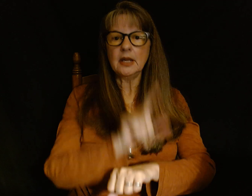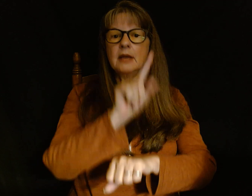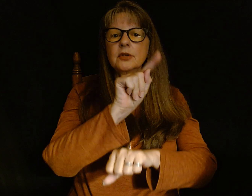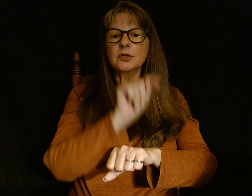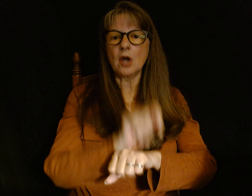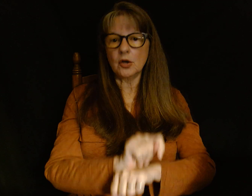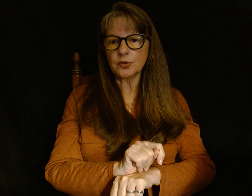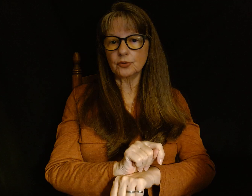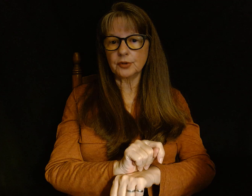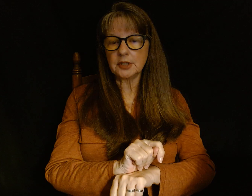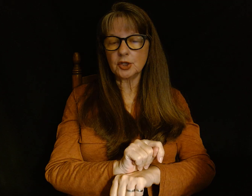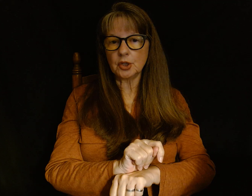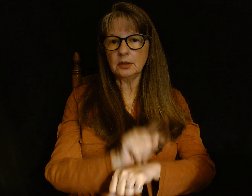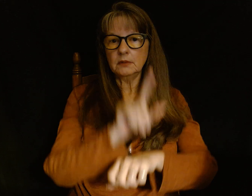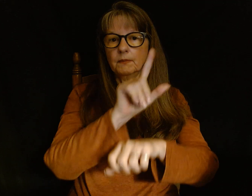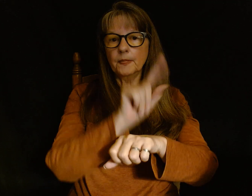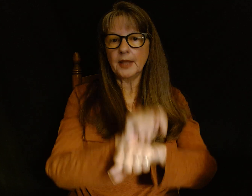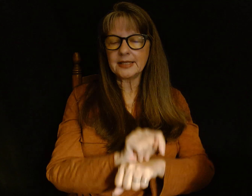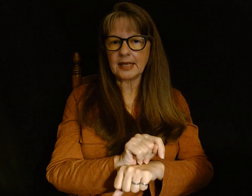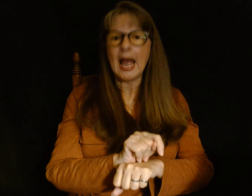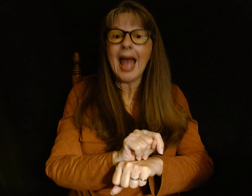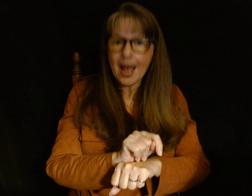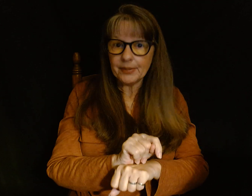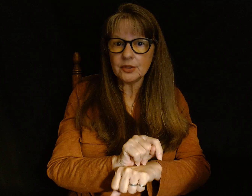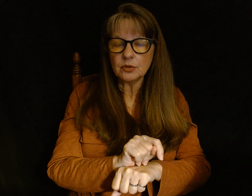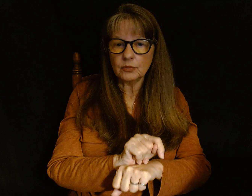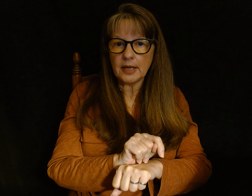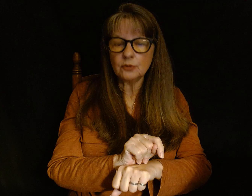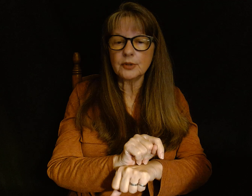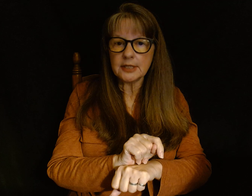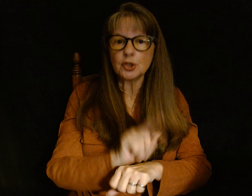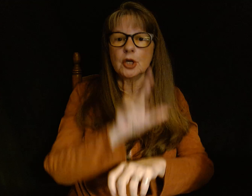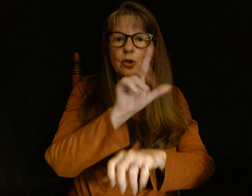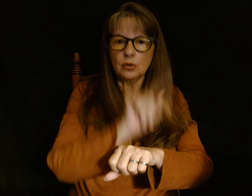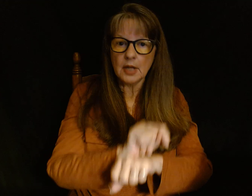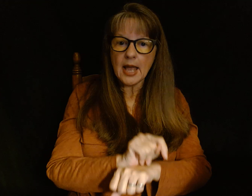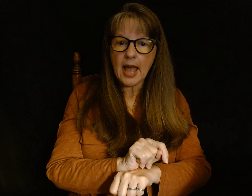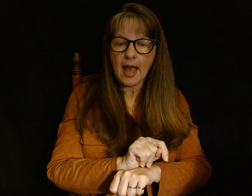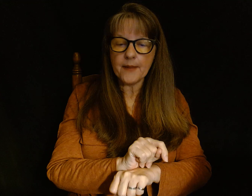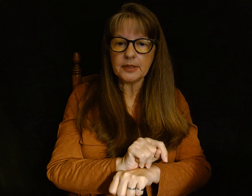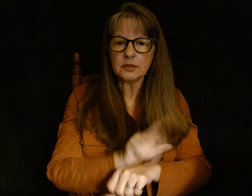This is also tradition. It's like a habit, right? Traditional, habit,